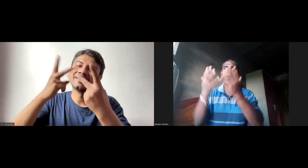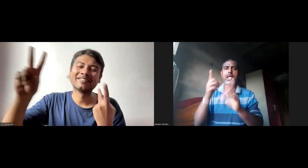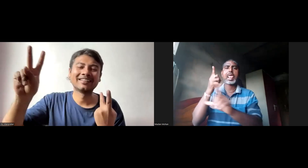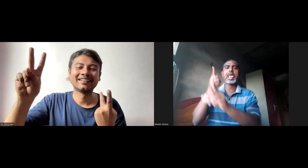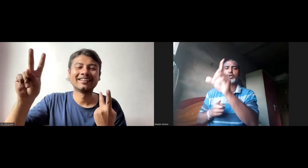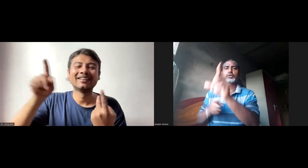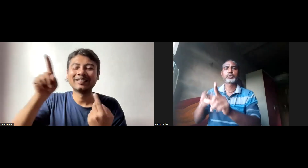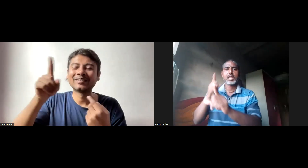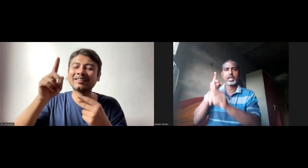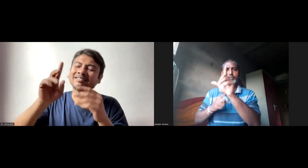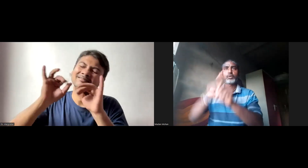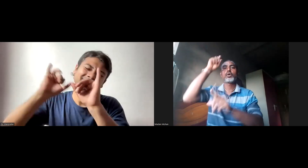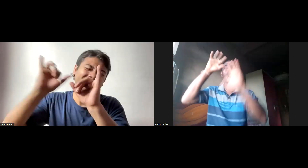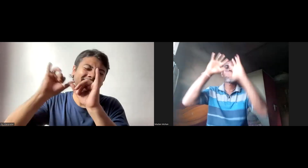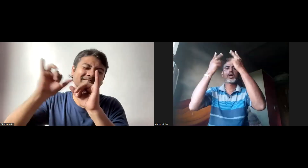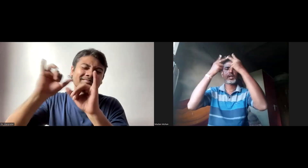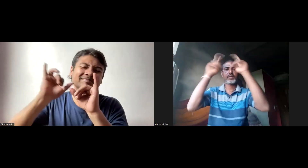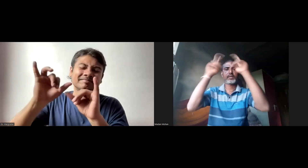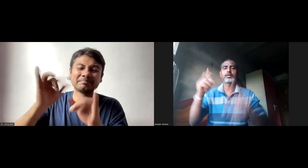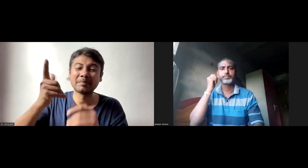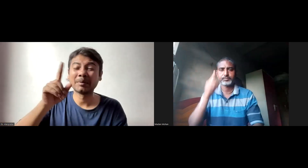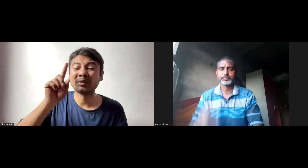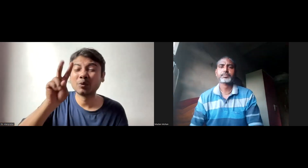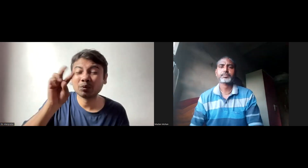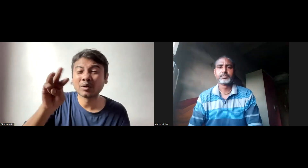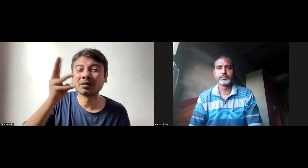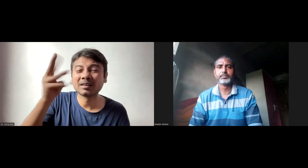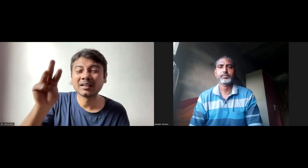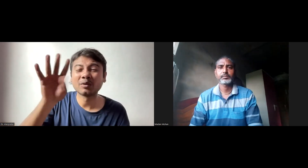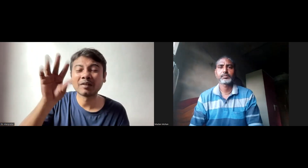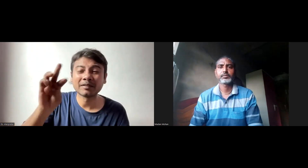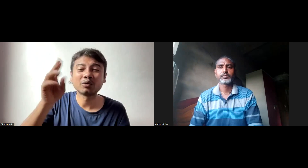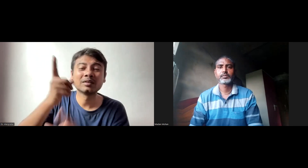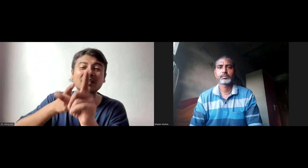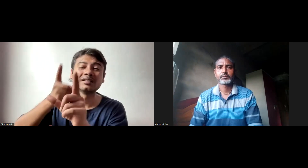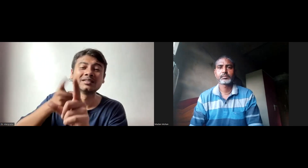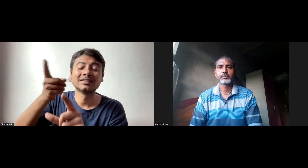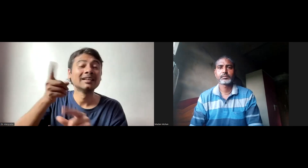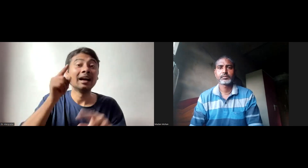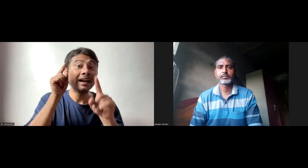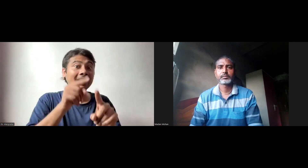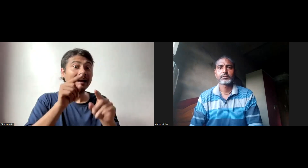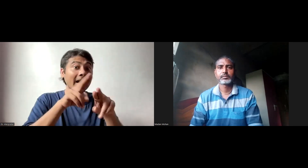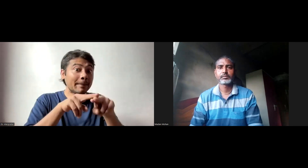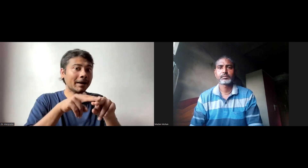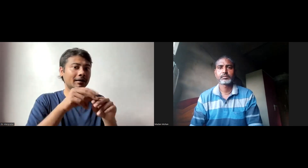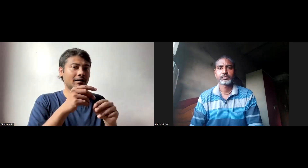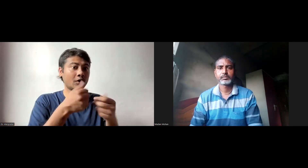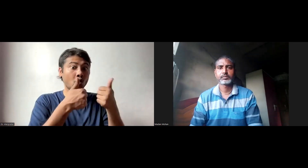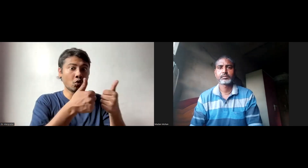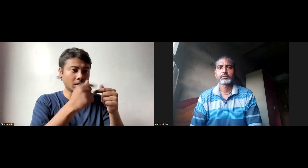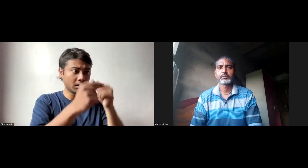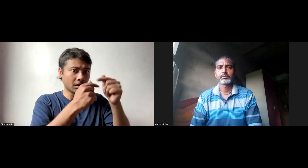when that quota is over, when that his good work quota is over, when that bank balance is